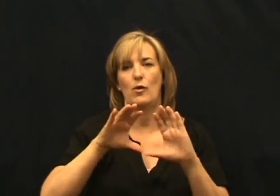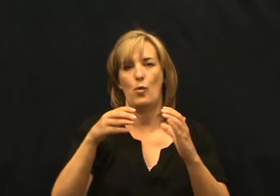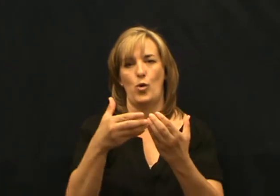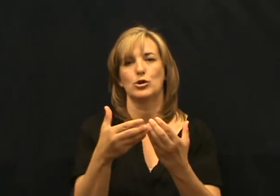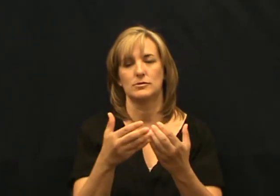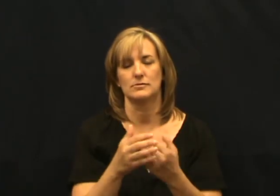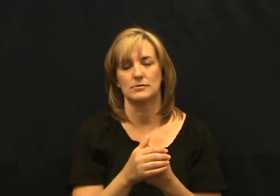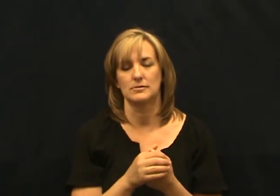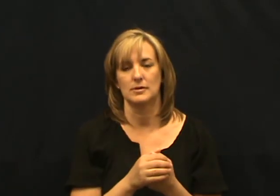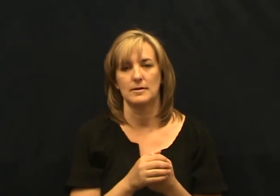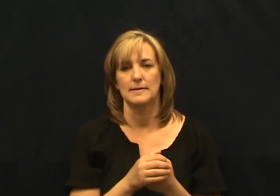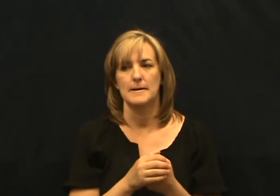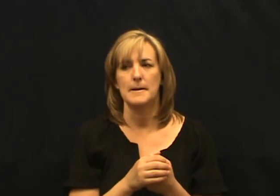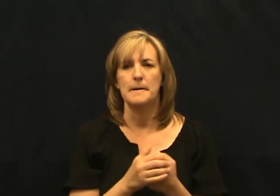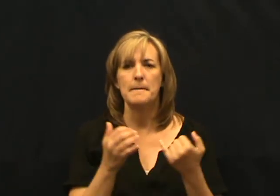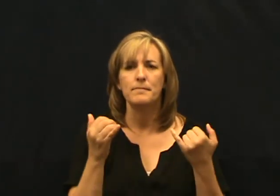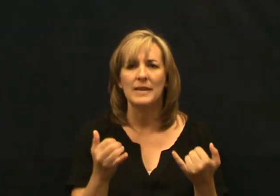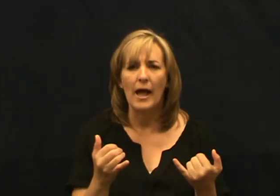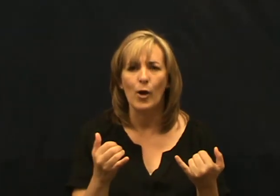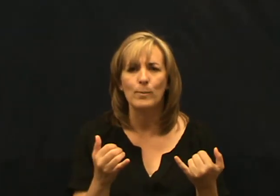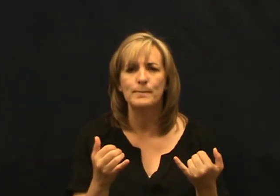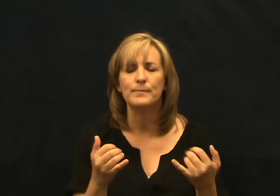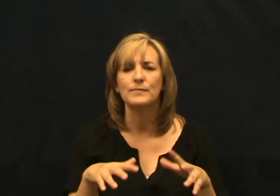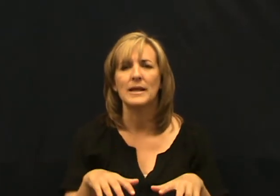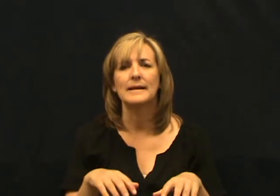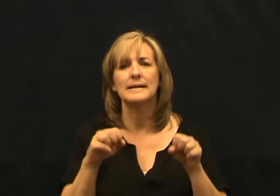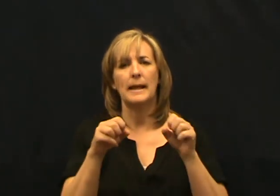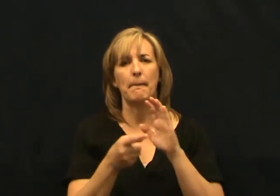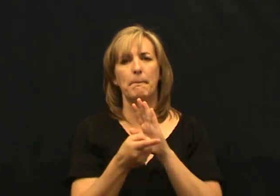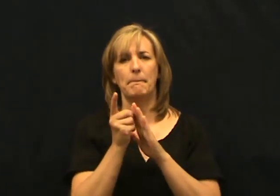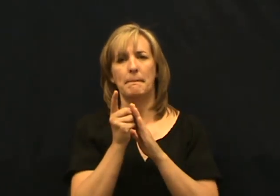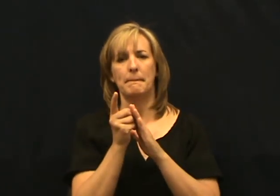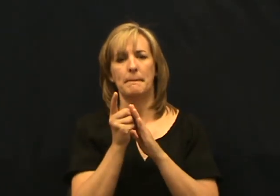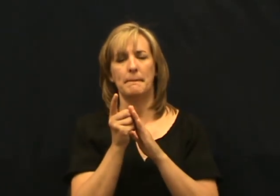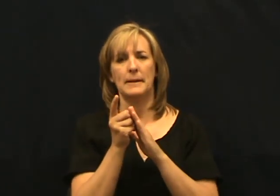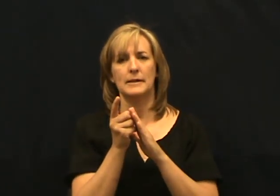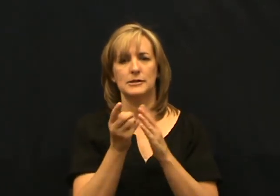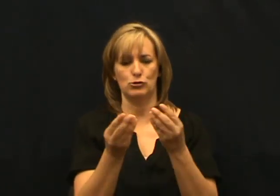Now, take some minutes and go through the solved exercises in this chapter